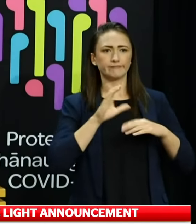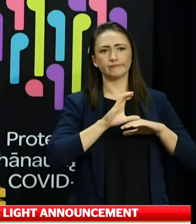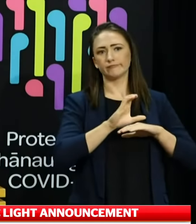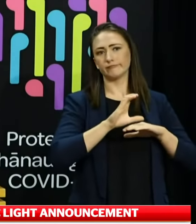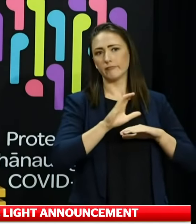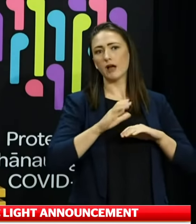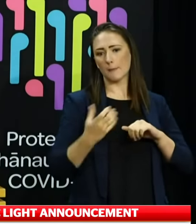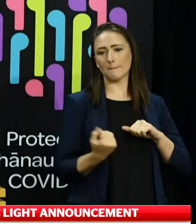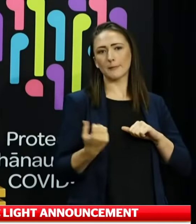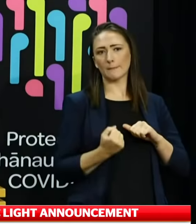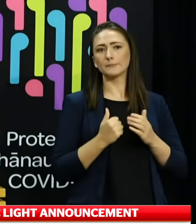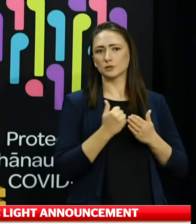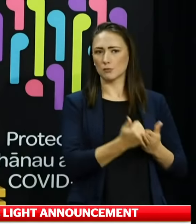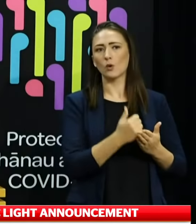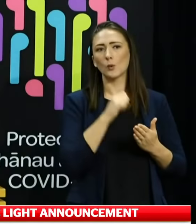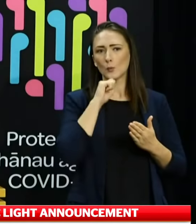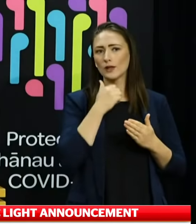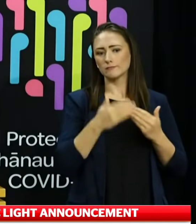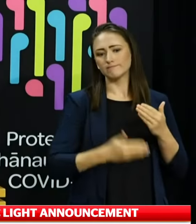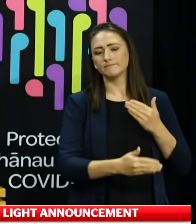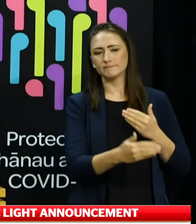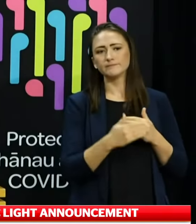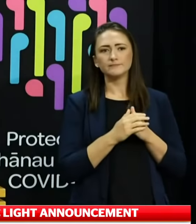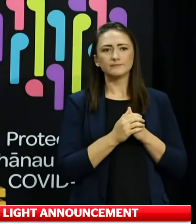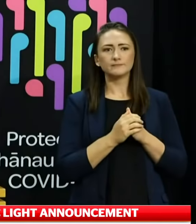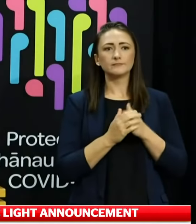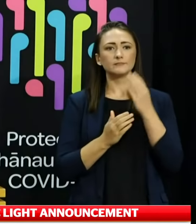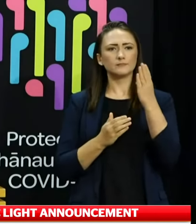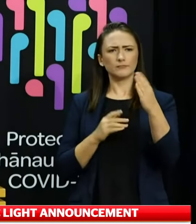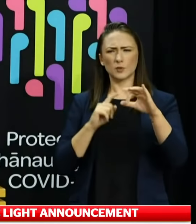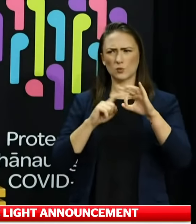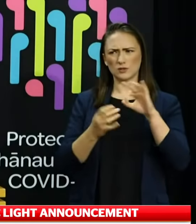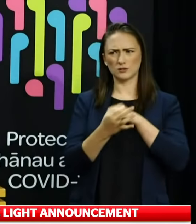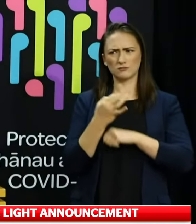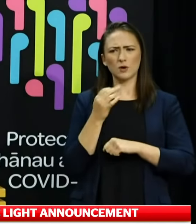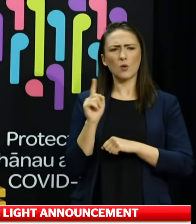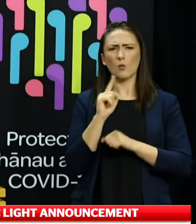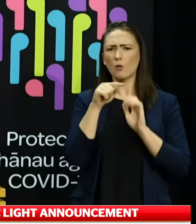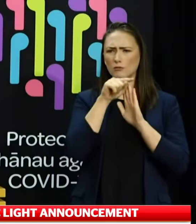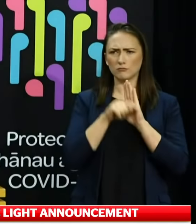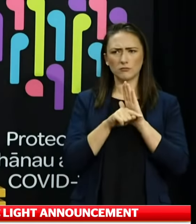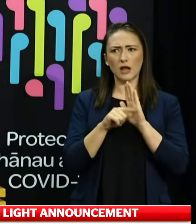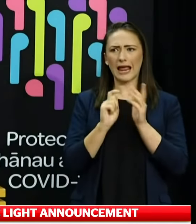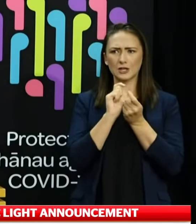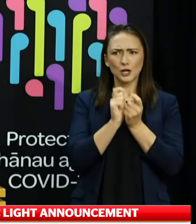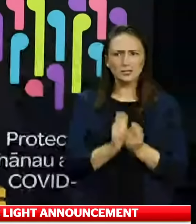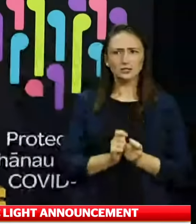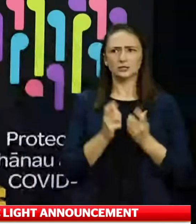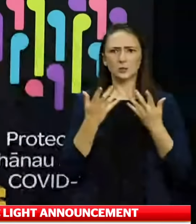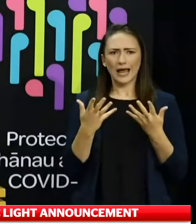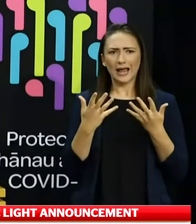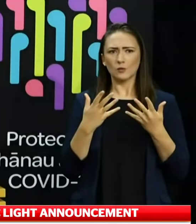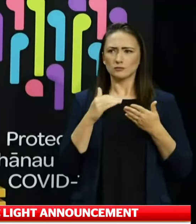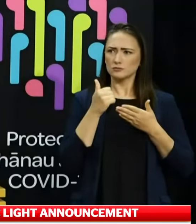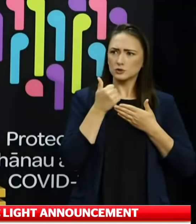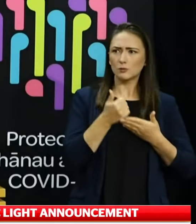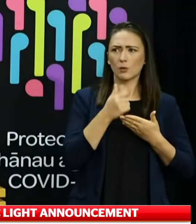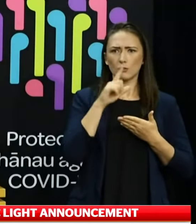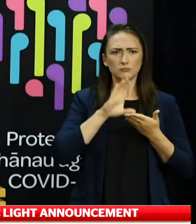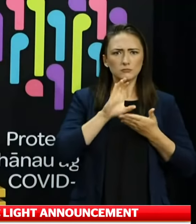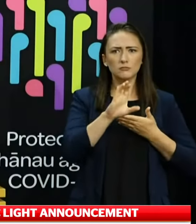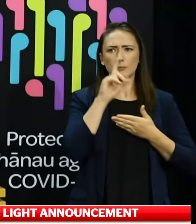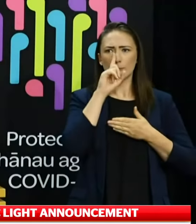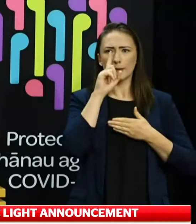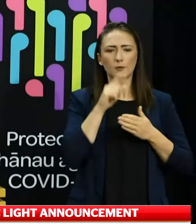What about the leave payments and that sort of thing when I don't have a detailed list of every payment, because there's a lot of things that we've been doing to support people who are